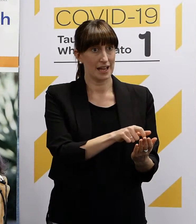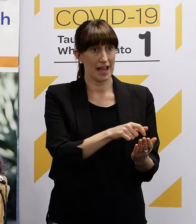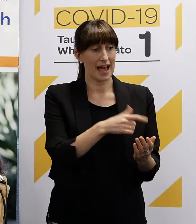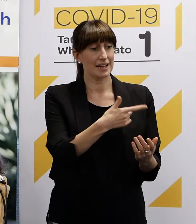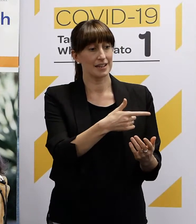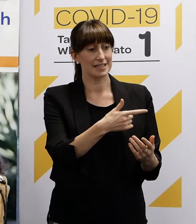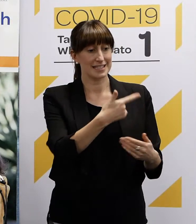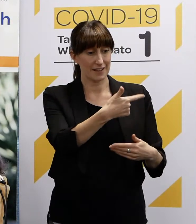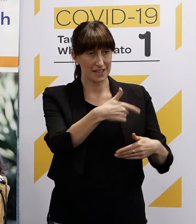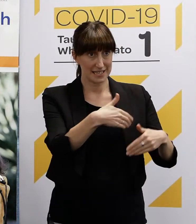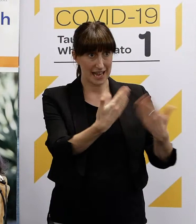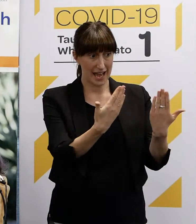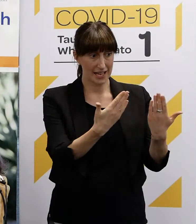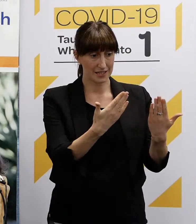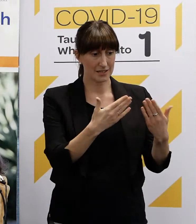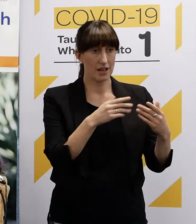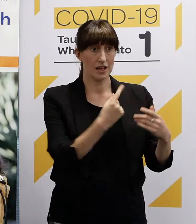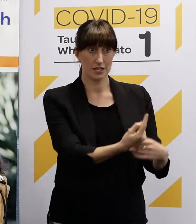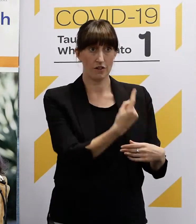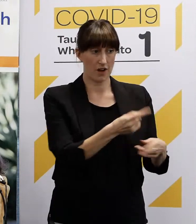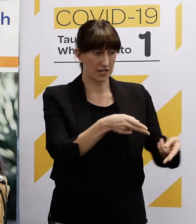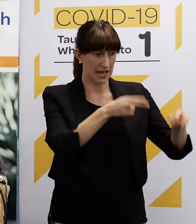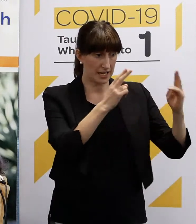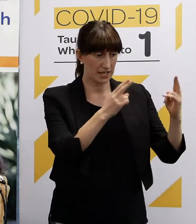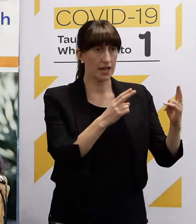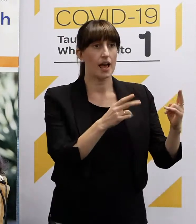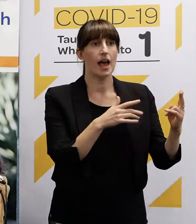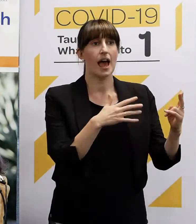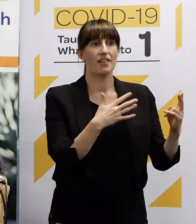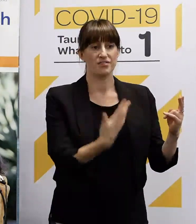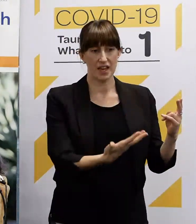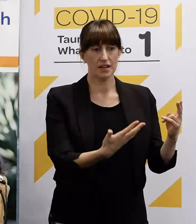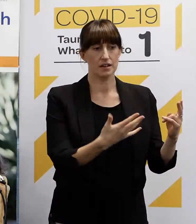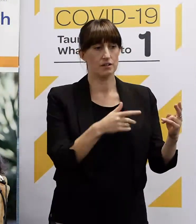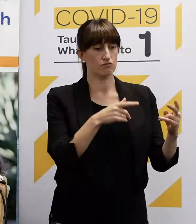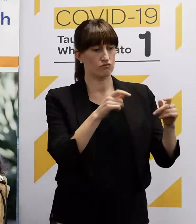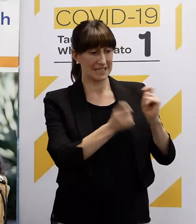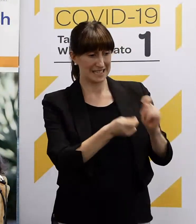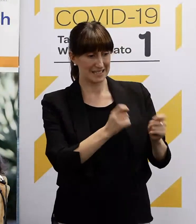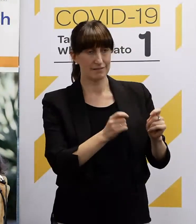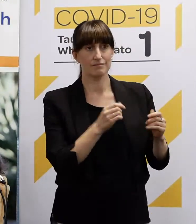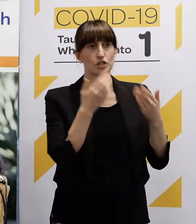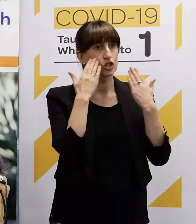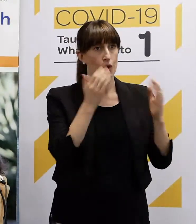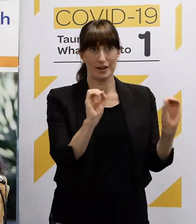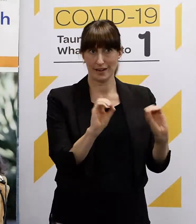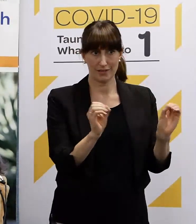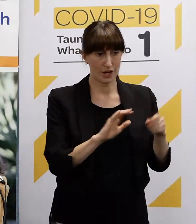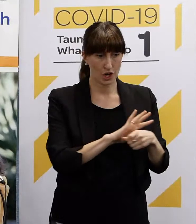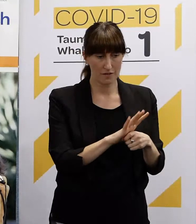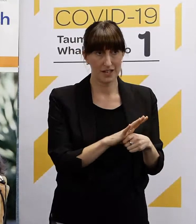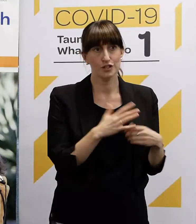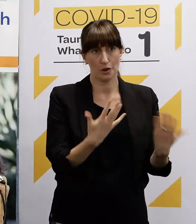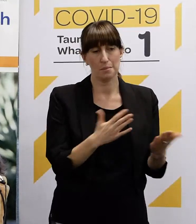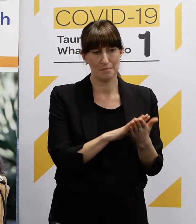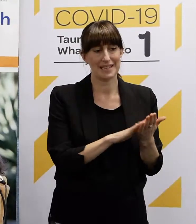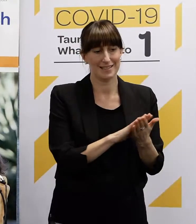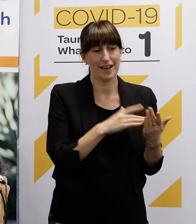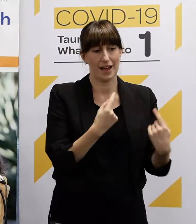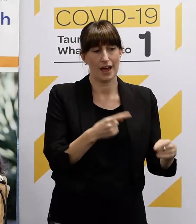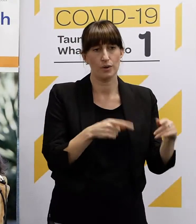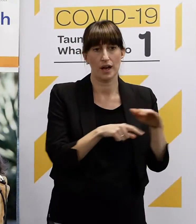negative test. So I'd like to ask a couple of questions of my colleagues. First of all, are you aware of a case or any cases in